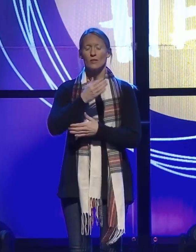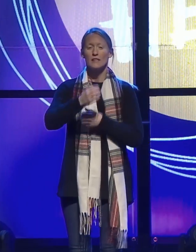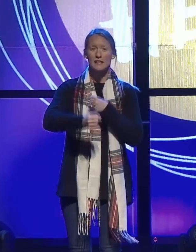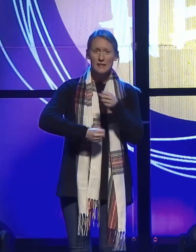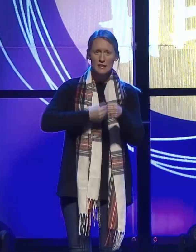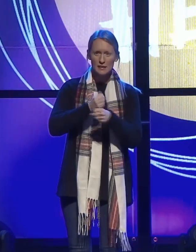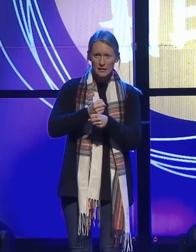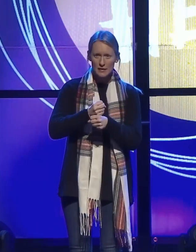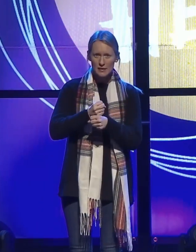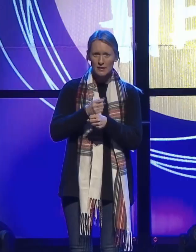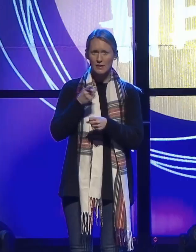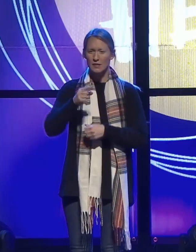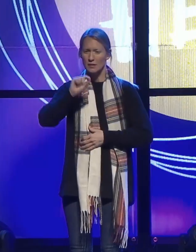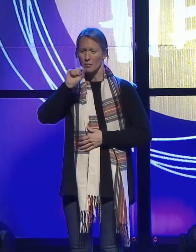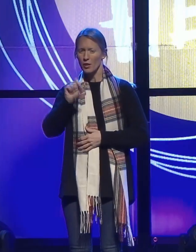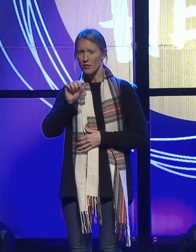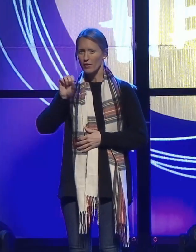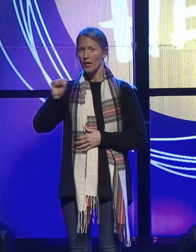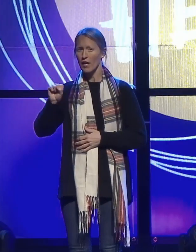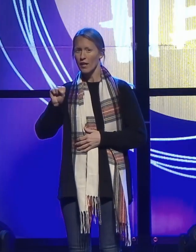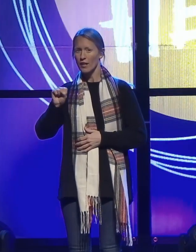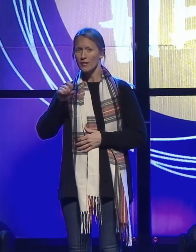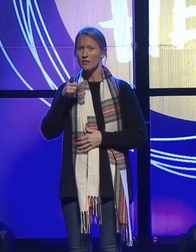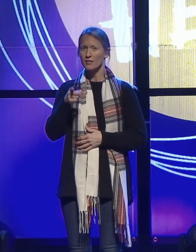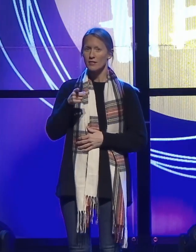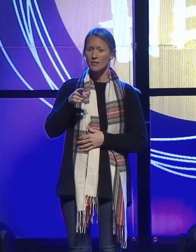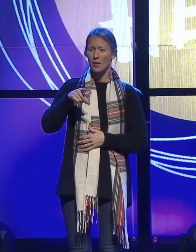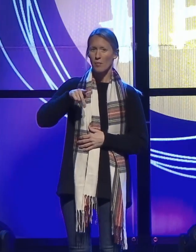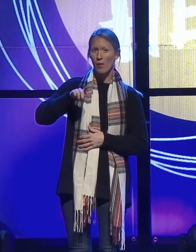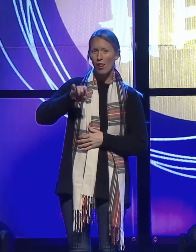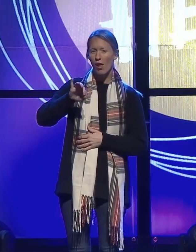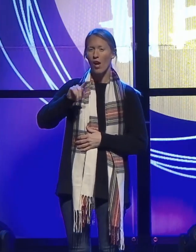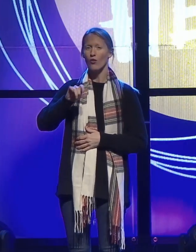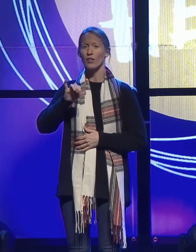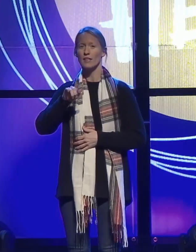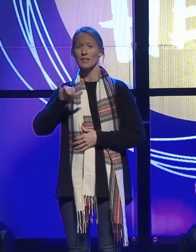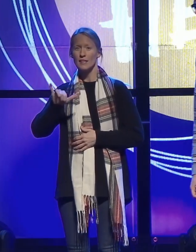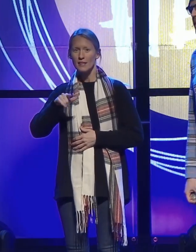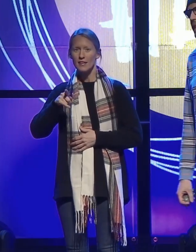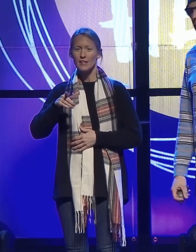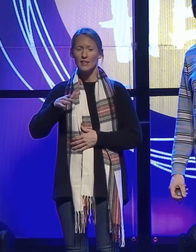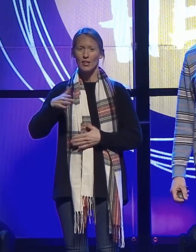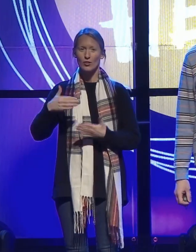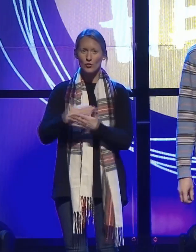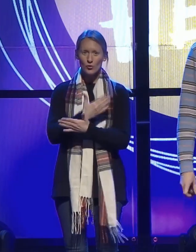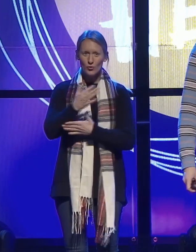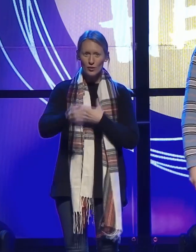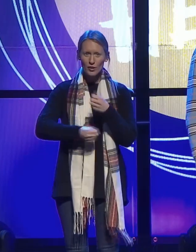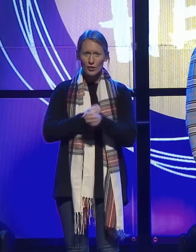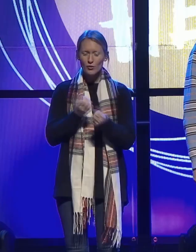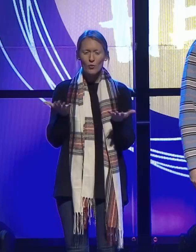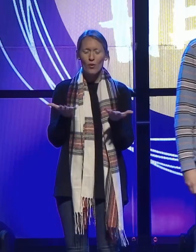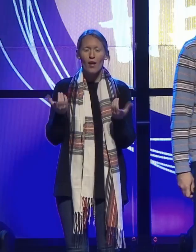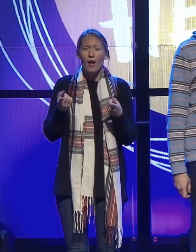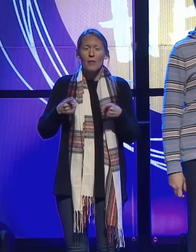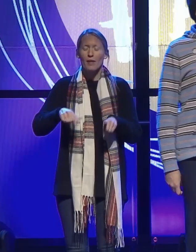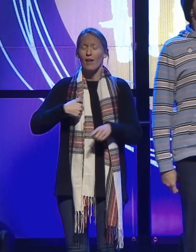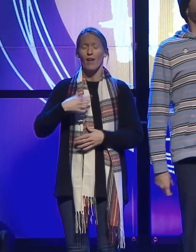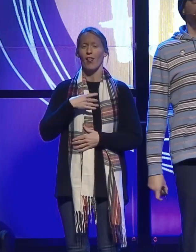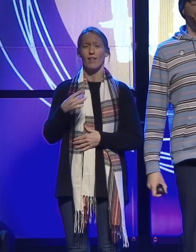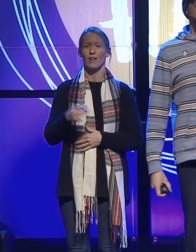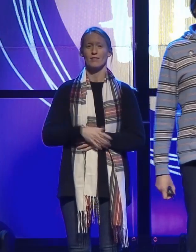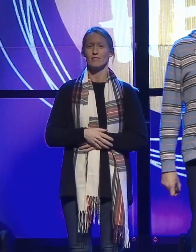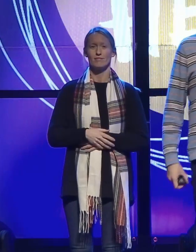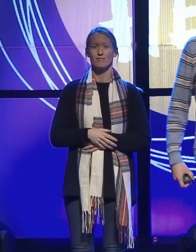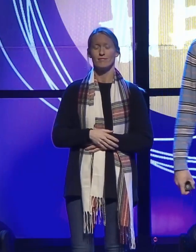Is it apostrophe S? Is it plural? Are you wishing me a plurality of Happy New Year's? What's happening here? So I don't like that.